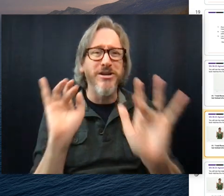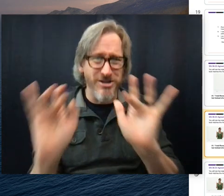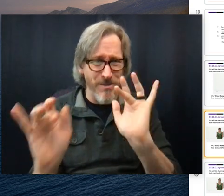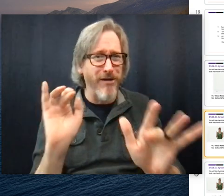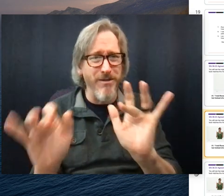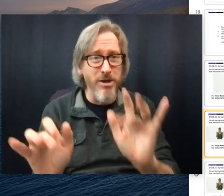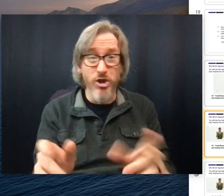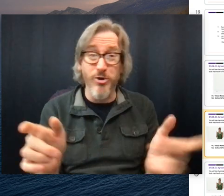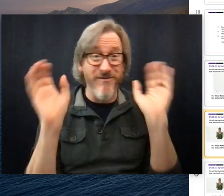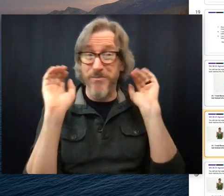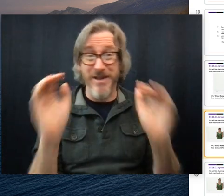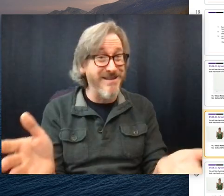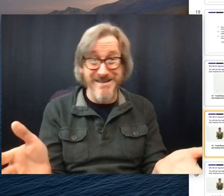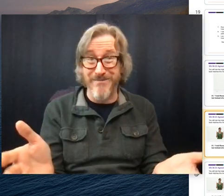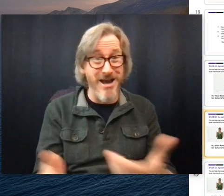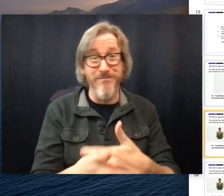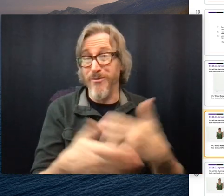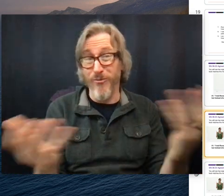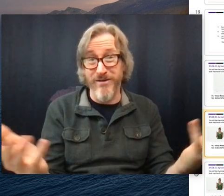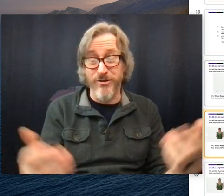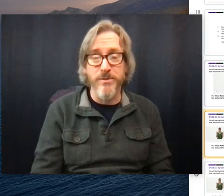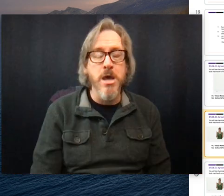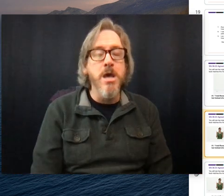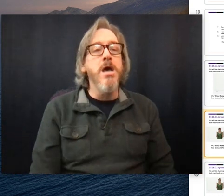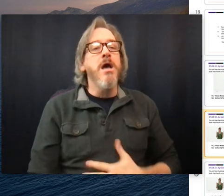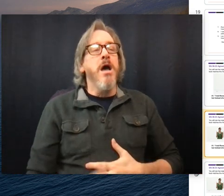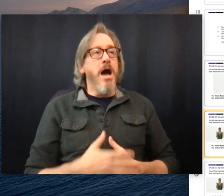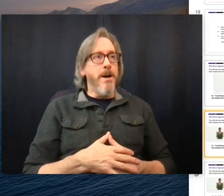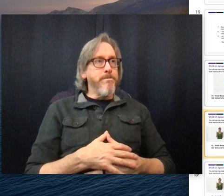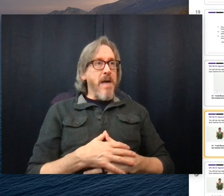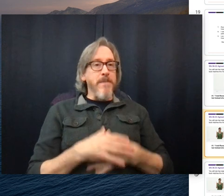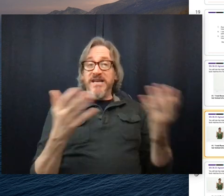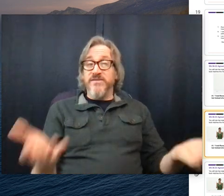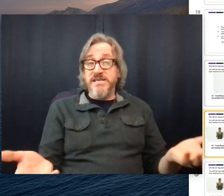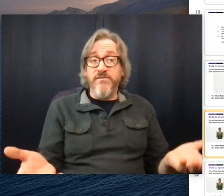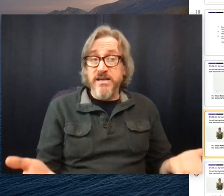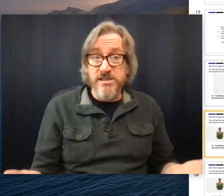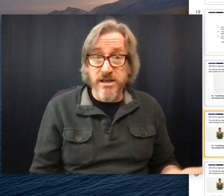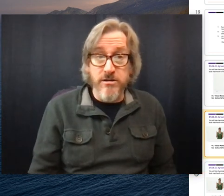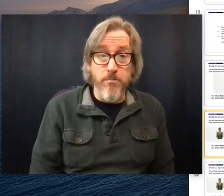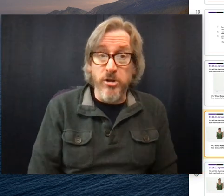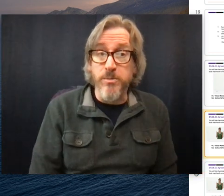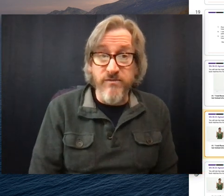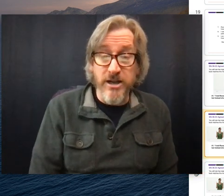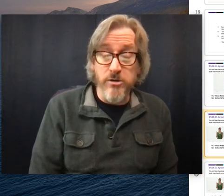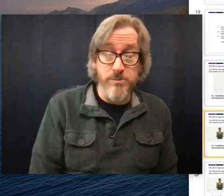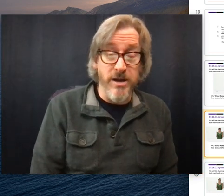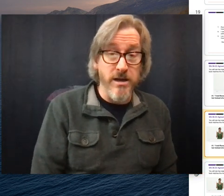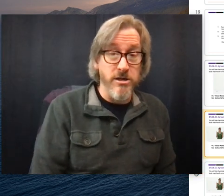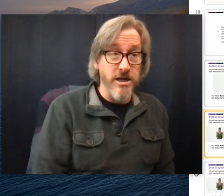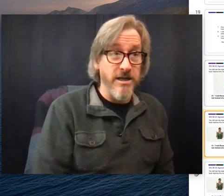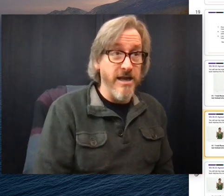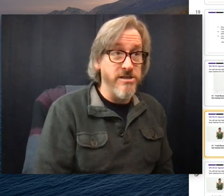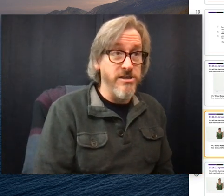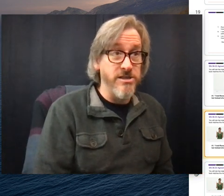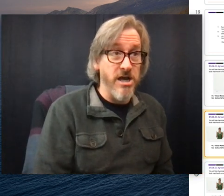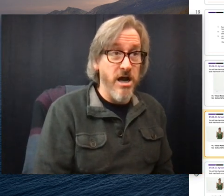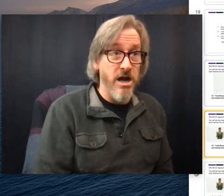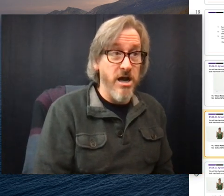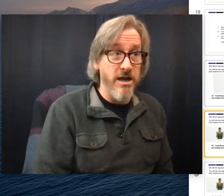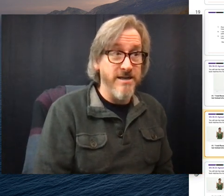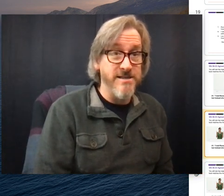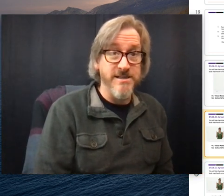then you can compare them. You could have them play at the same time, whatever. I'm going to give this advice in multiple videos, but in